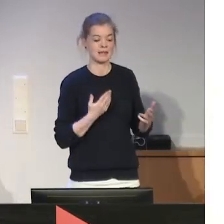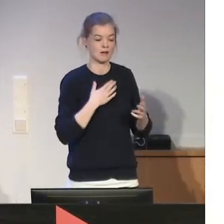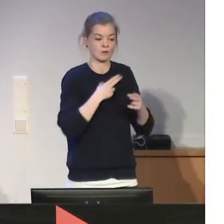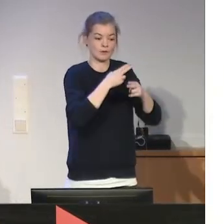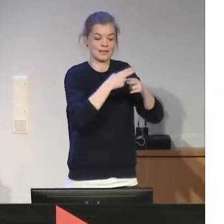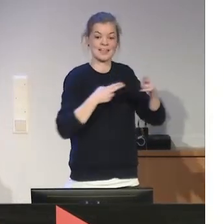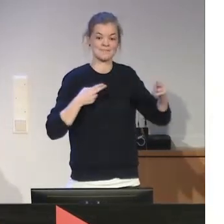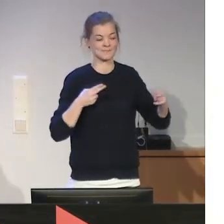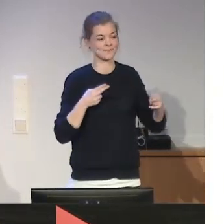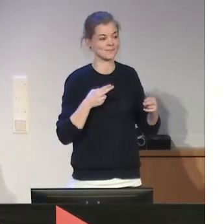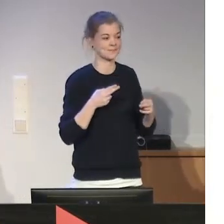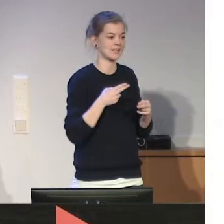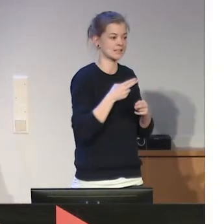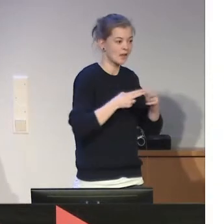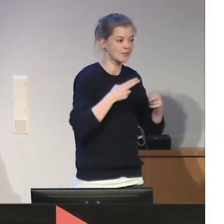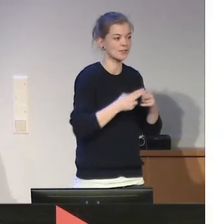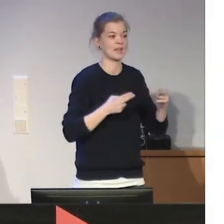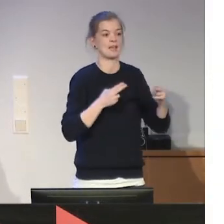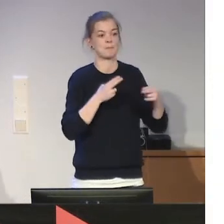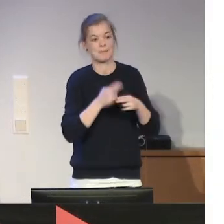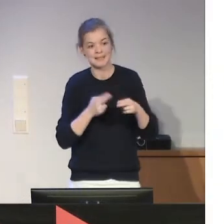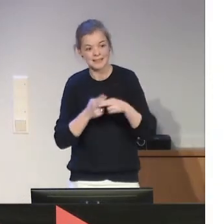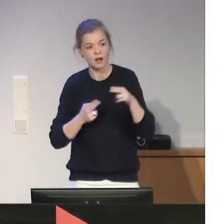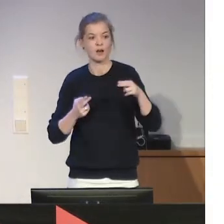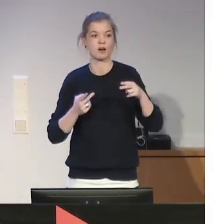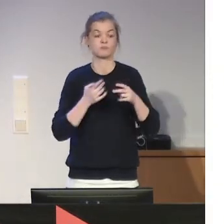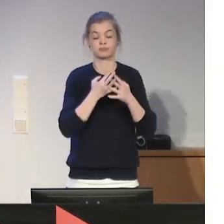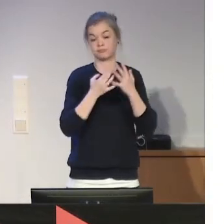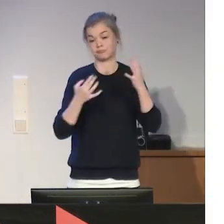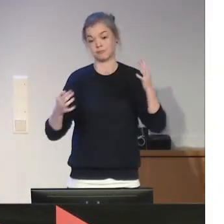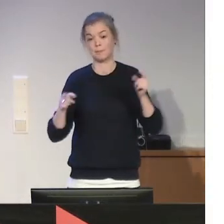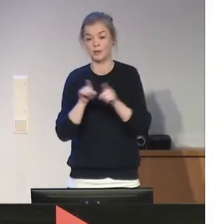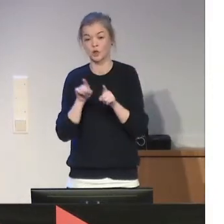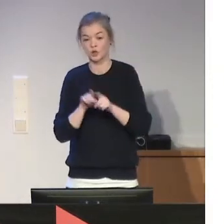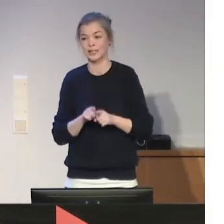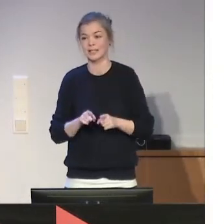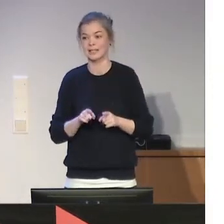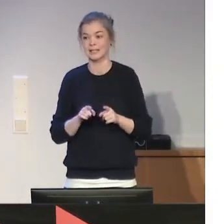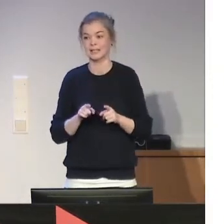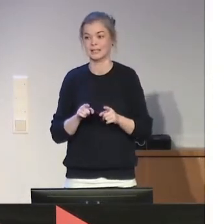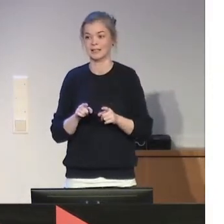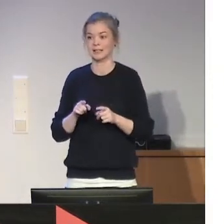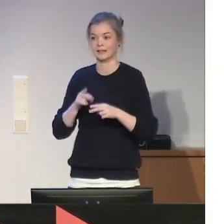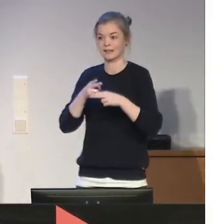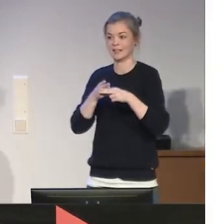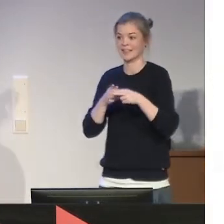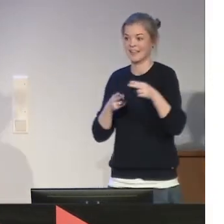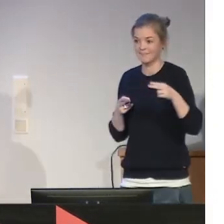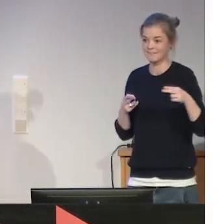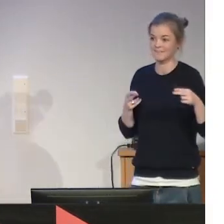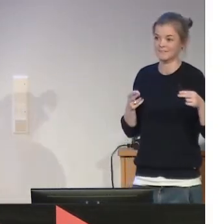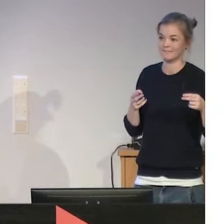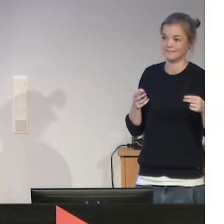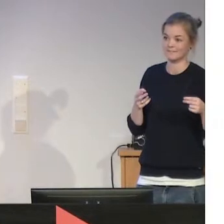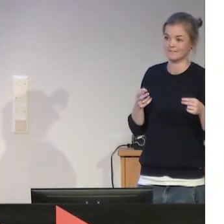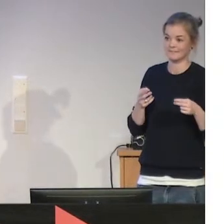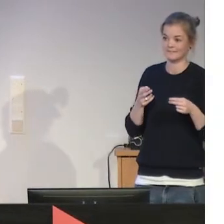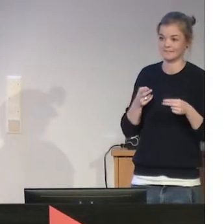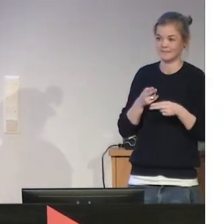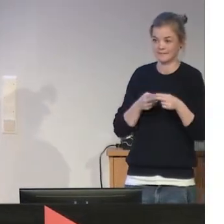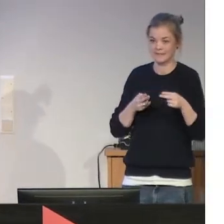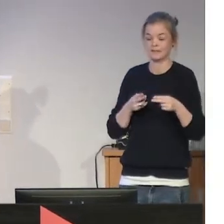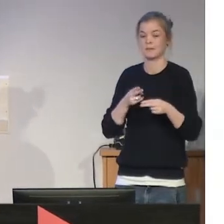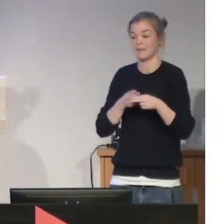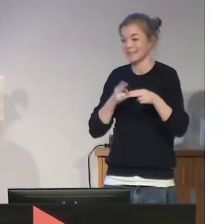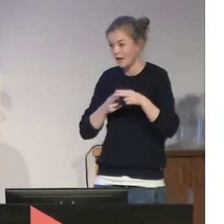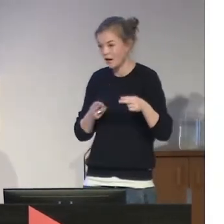in sign language, one sign can have actually different meanings. Like, for example, this sign, if you can repeat it so that I can translate some, this is the sign for